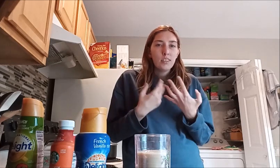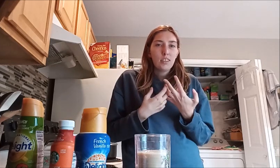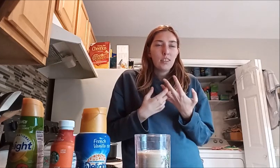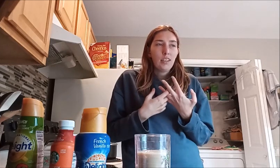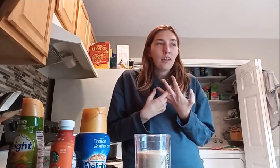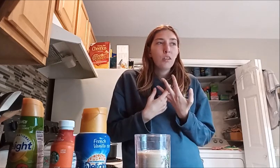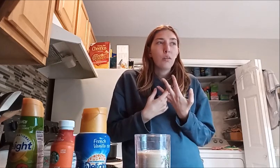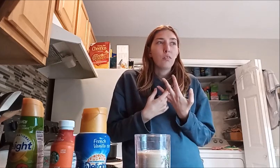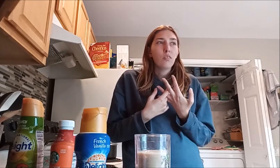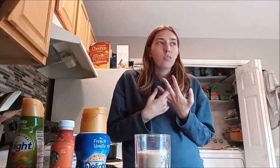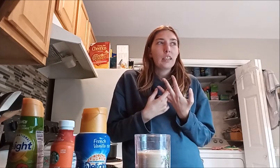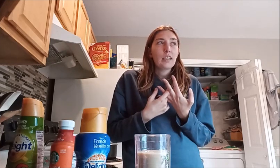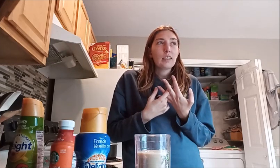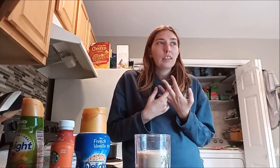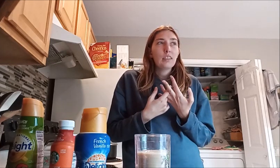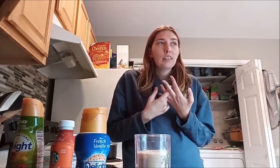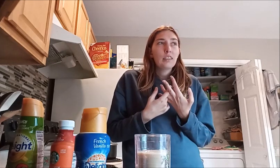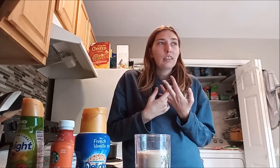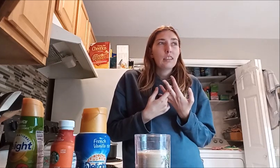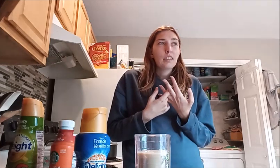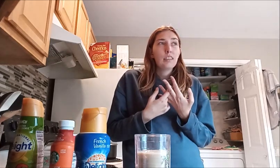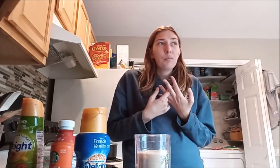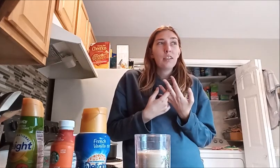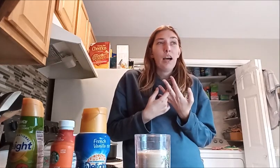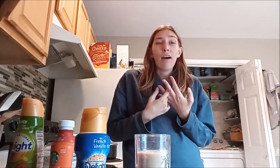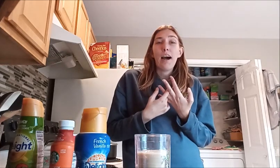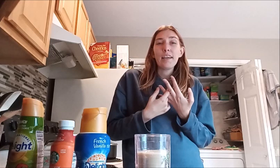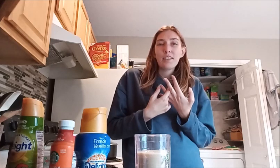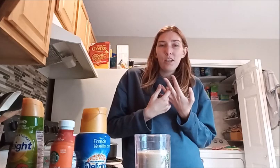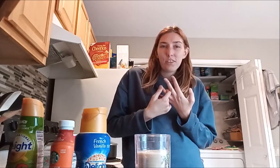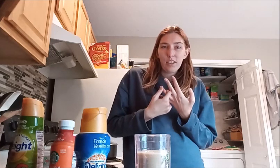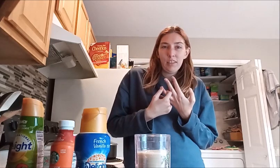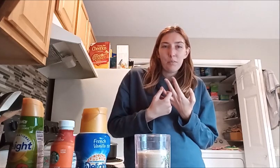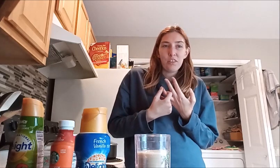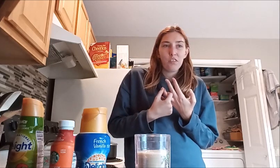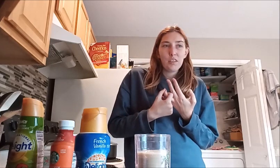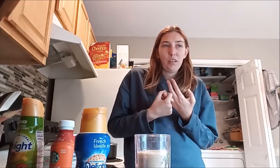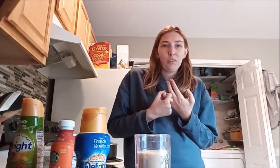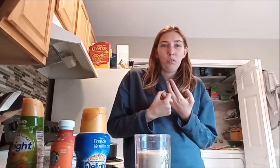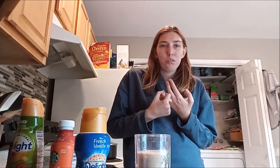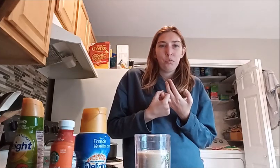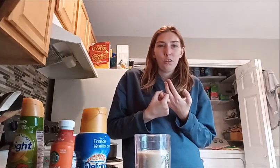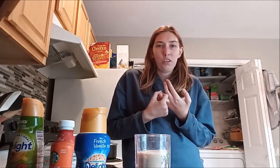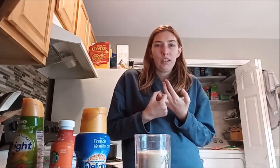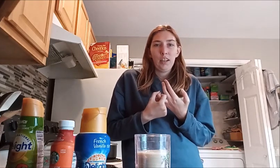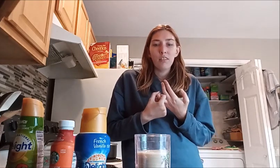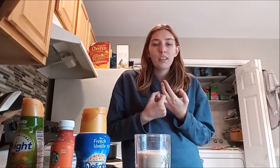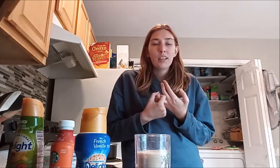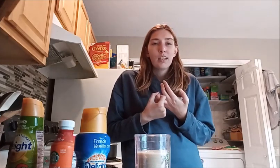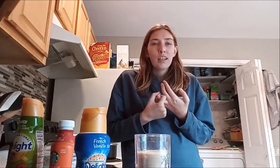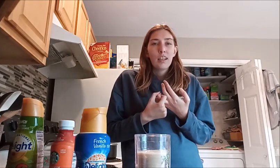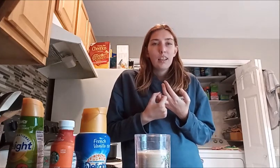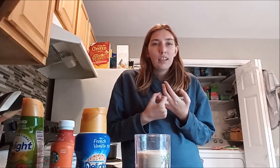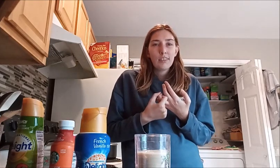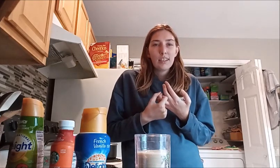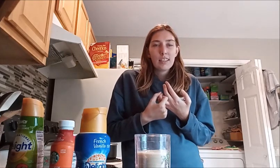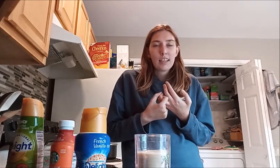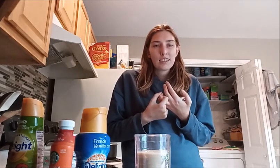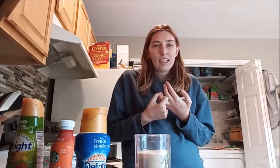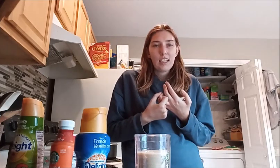about, like, depending on how high it is off the ground, I'd be nervous, but I do also want to try it out. Anyways, there's that.